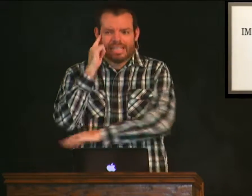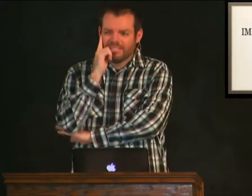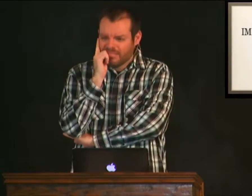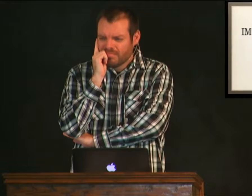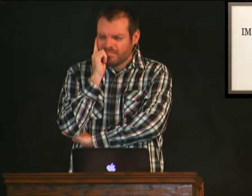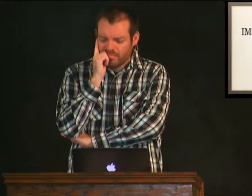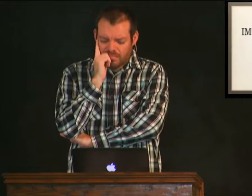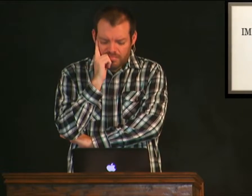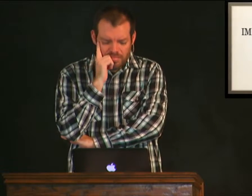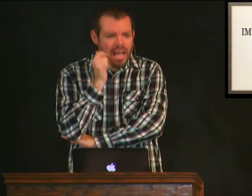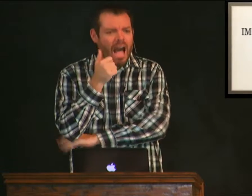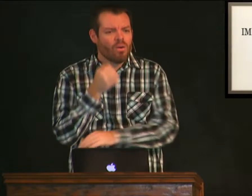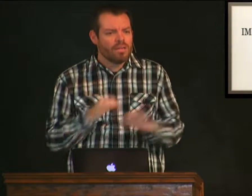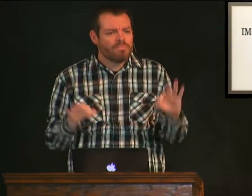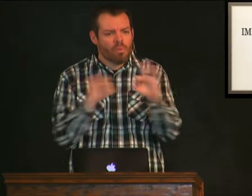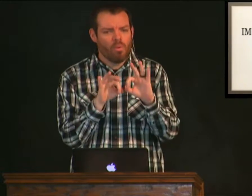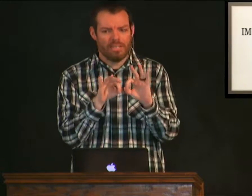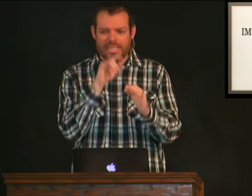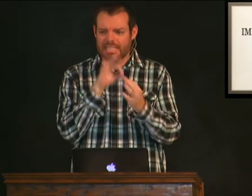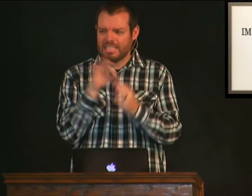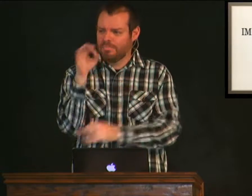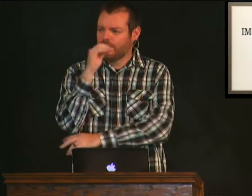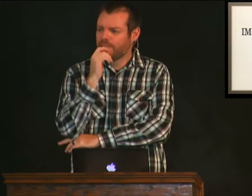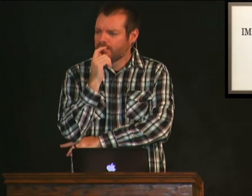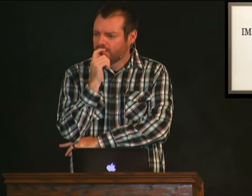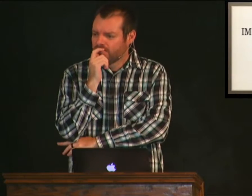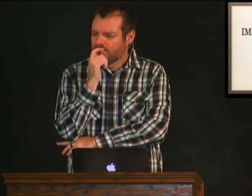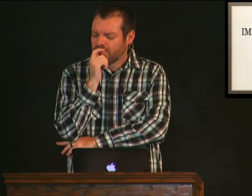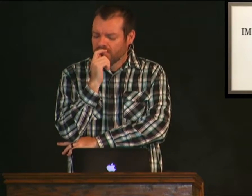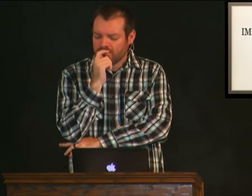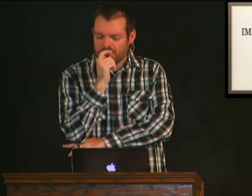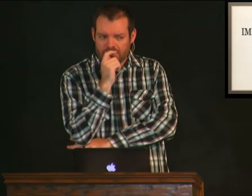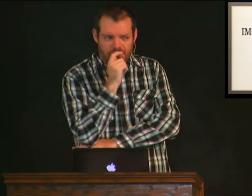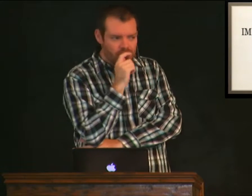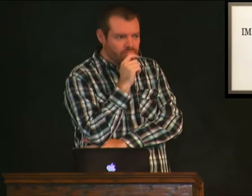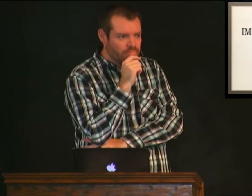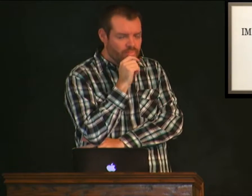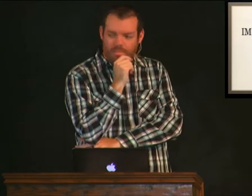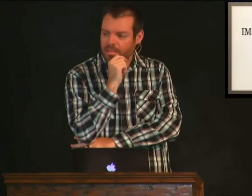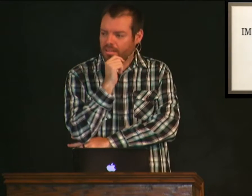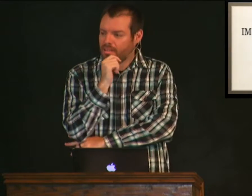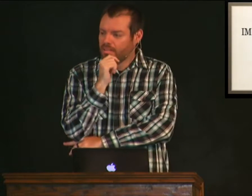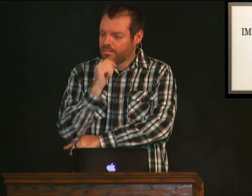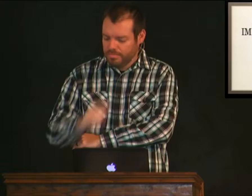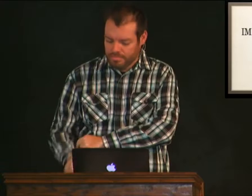But thank you. How important is the Spirit?